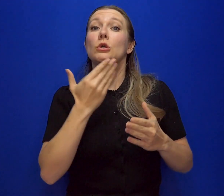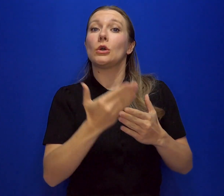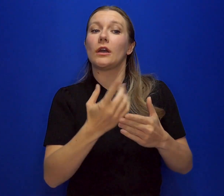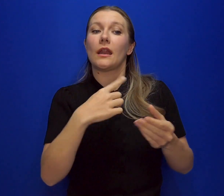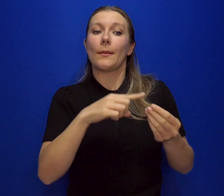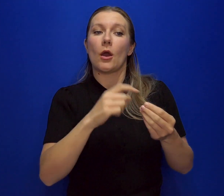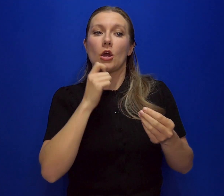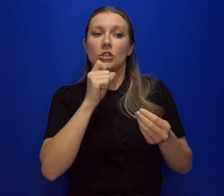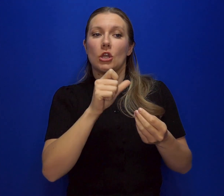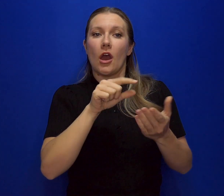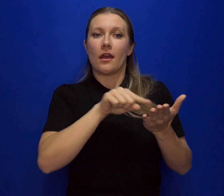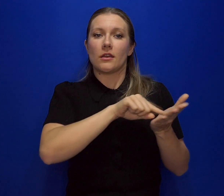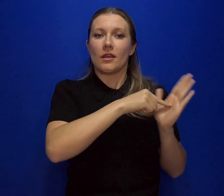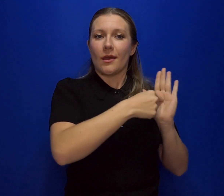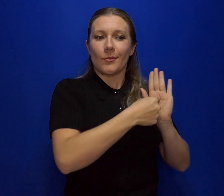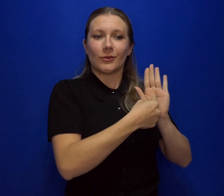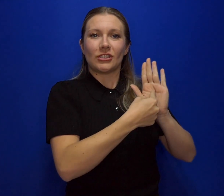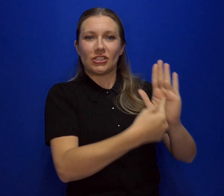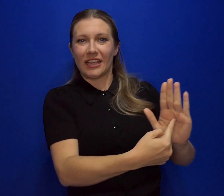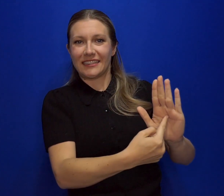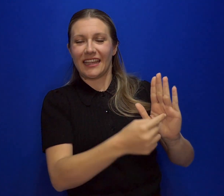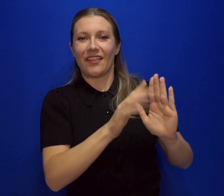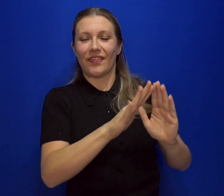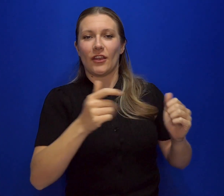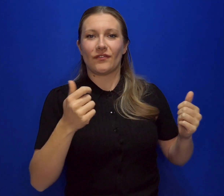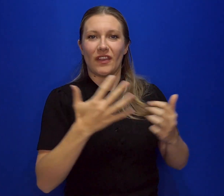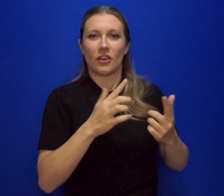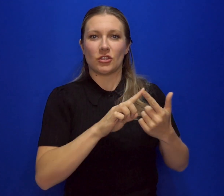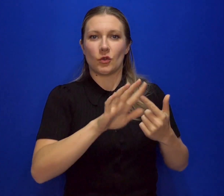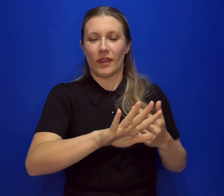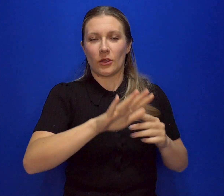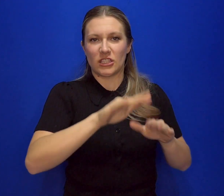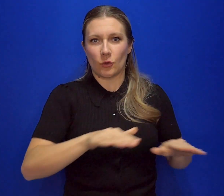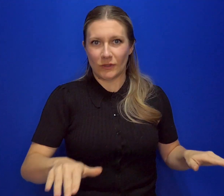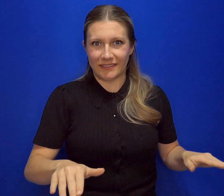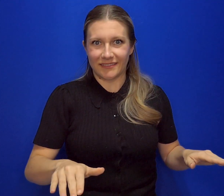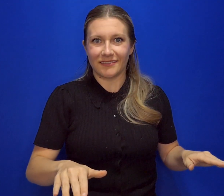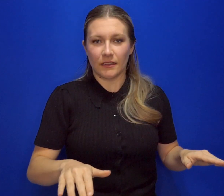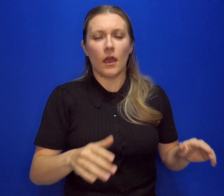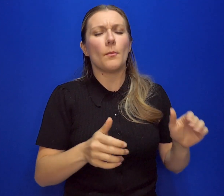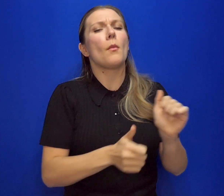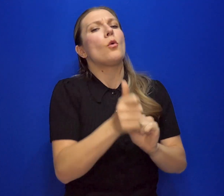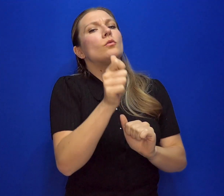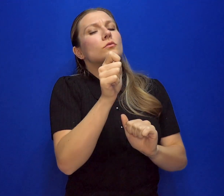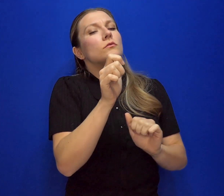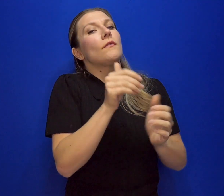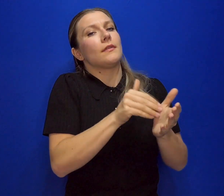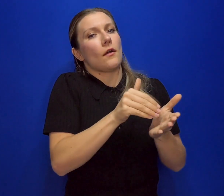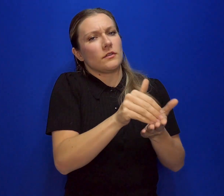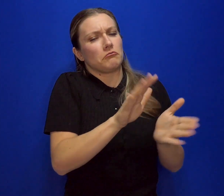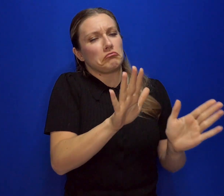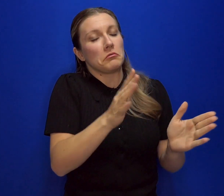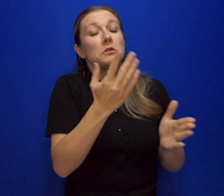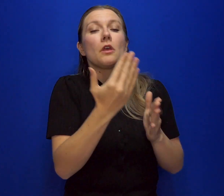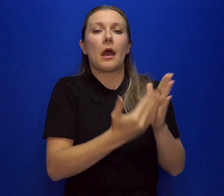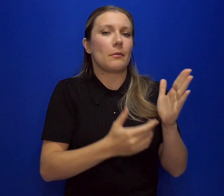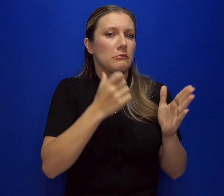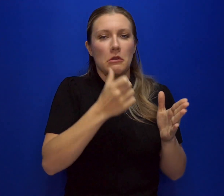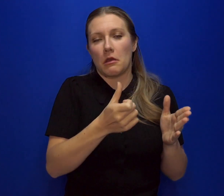good about not projecting their fears onto their children, right? For the most part. I mean, there are some